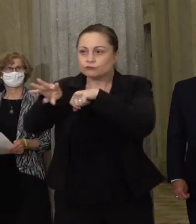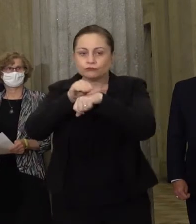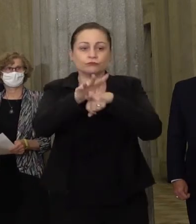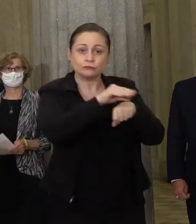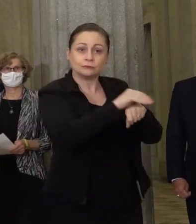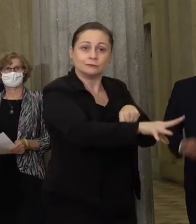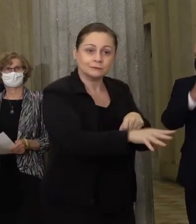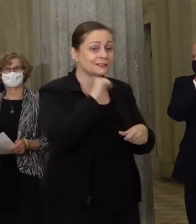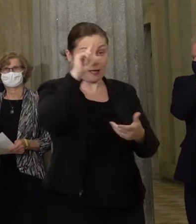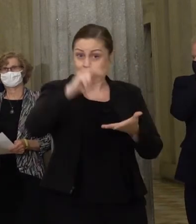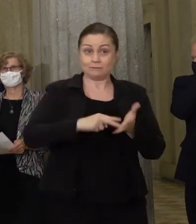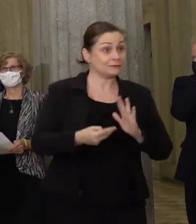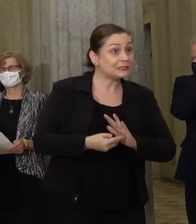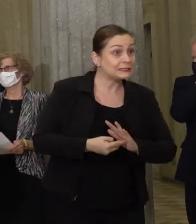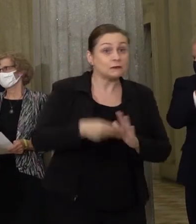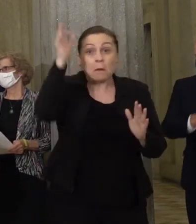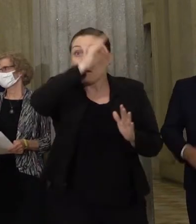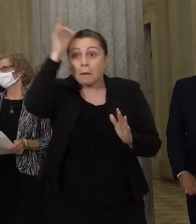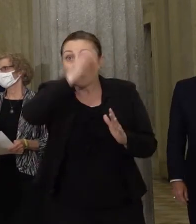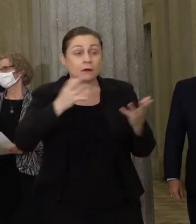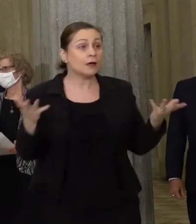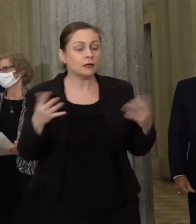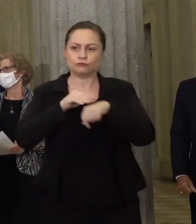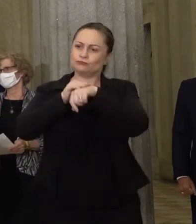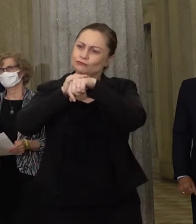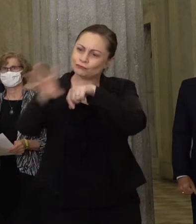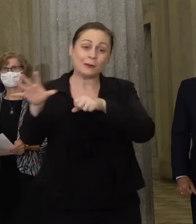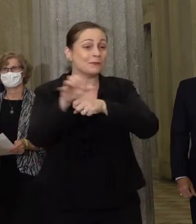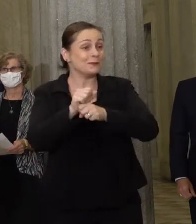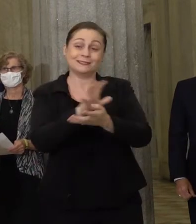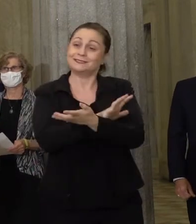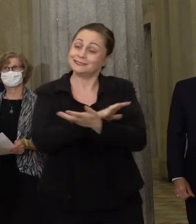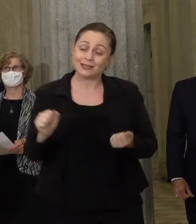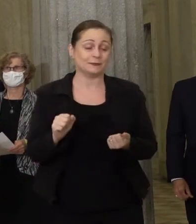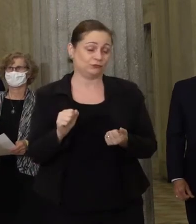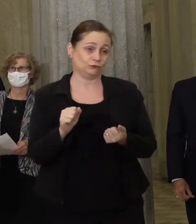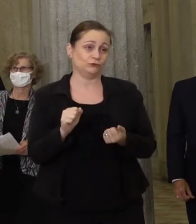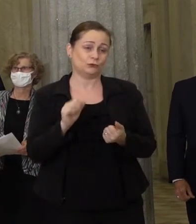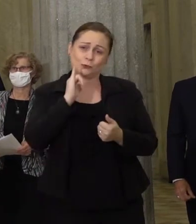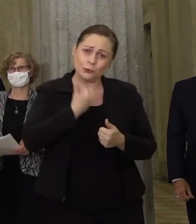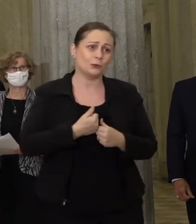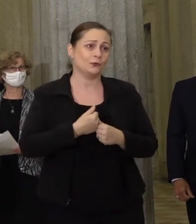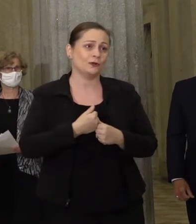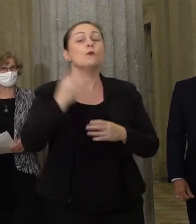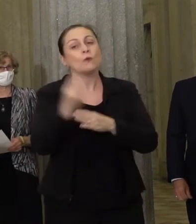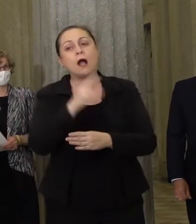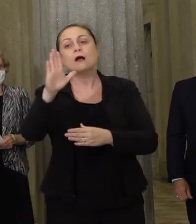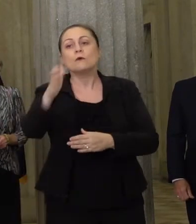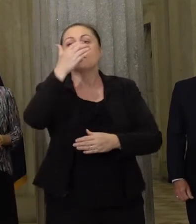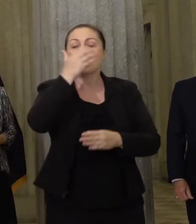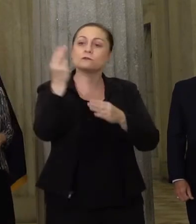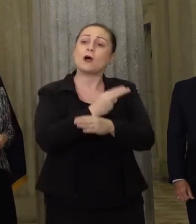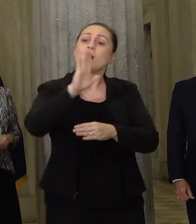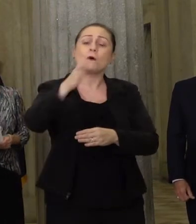and unintentionally inflict permanent damage. So again, wear your mask, wear your